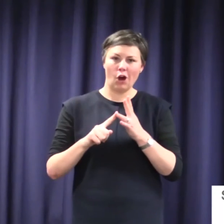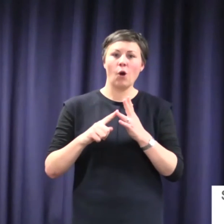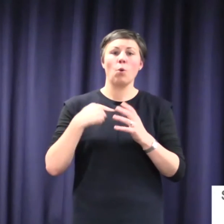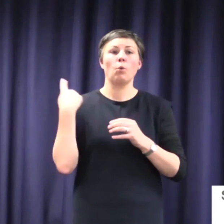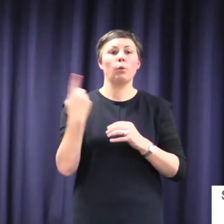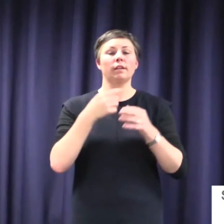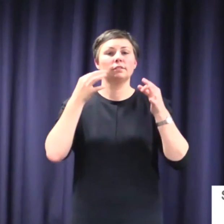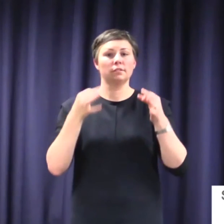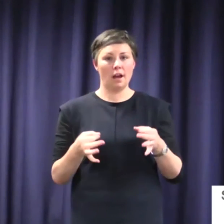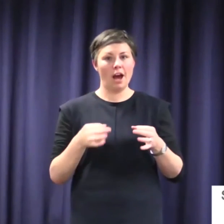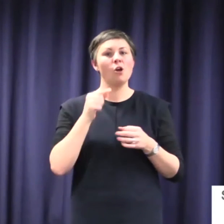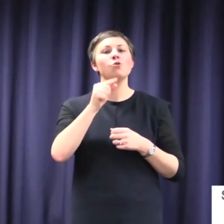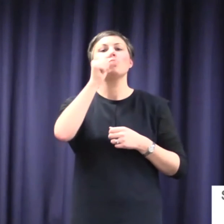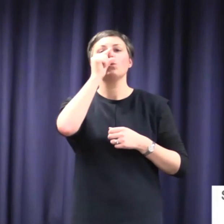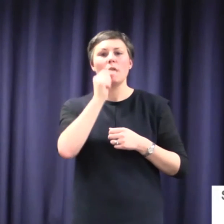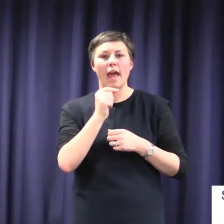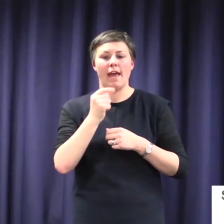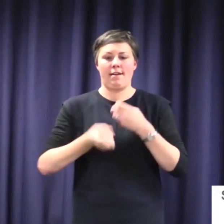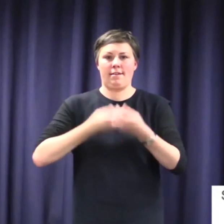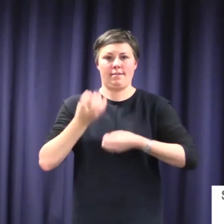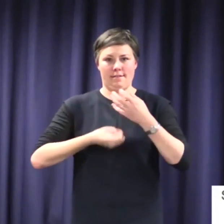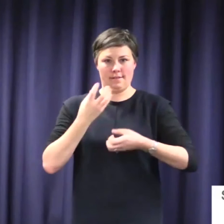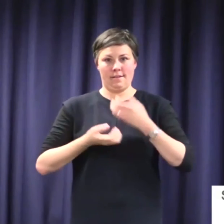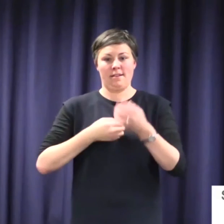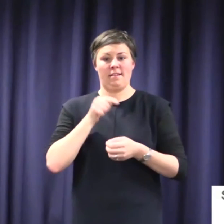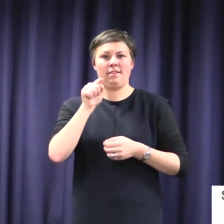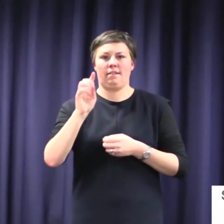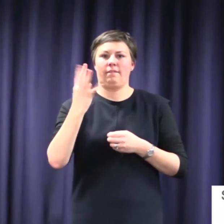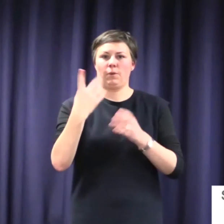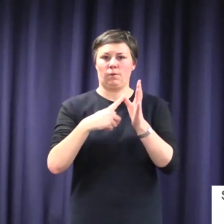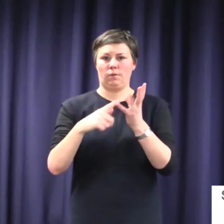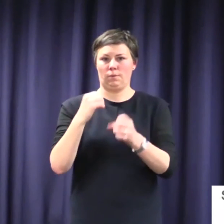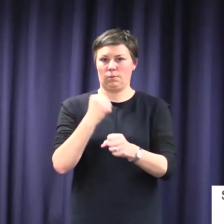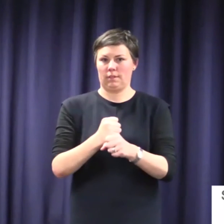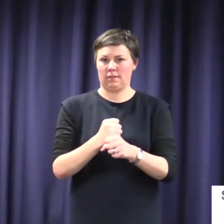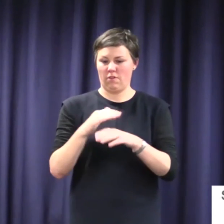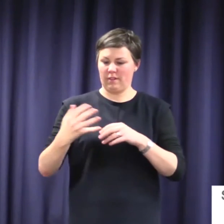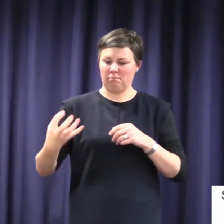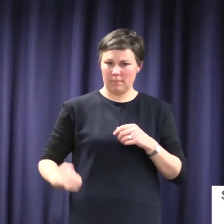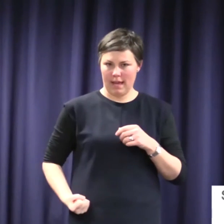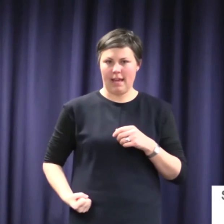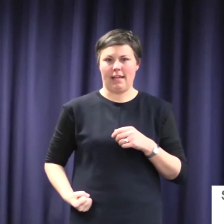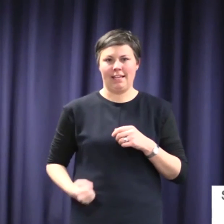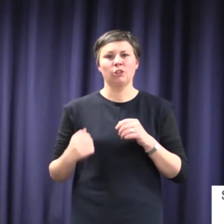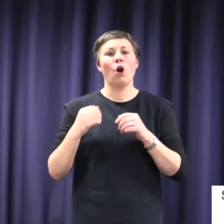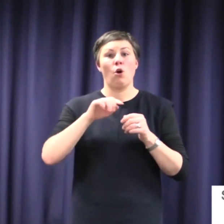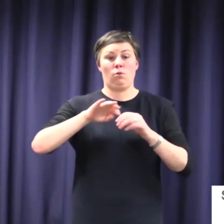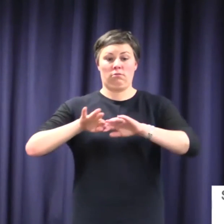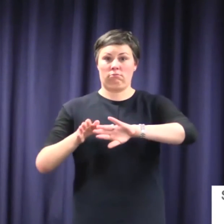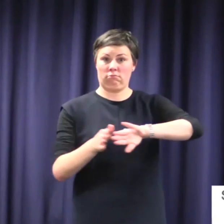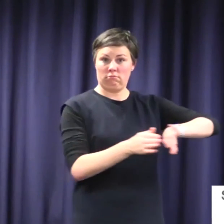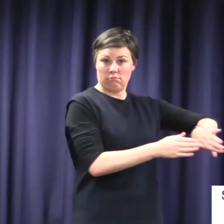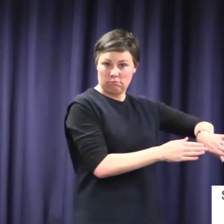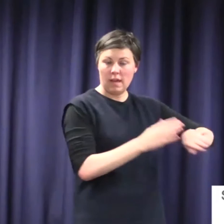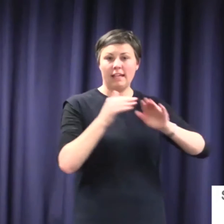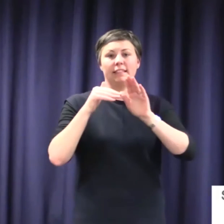that there is another opportunity for interpreters to talk about the industrial relations issues. So we'll move back to the comments